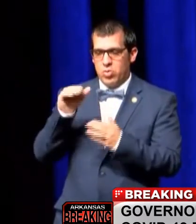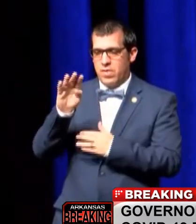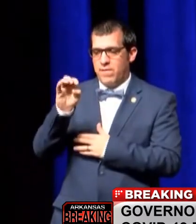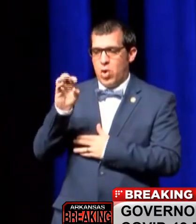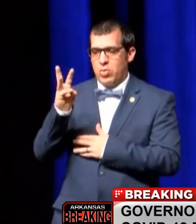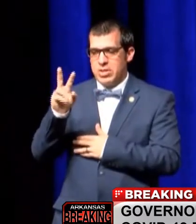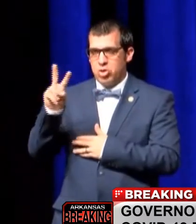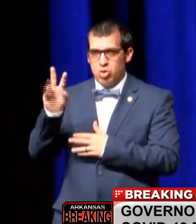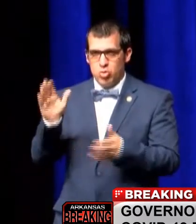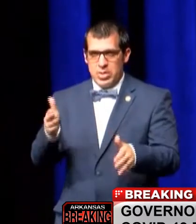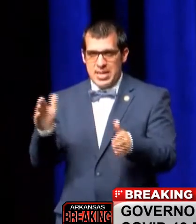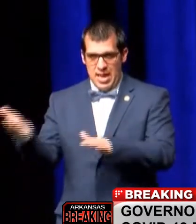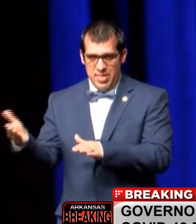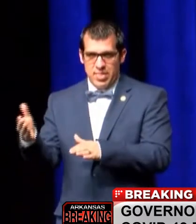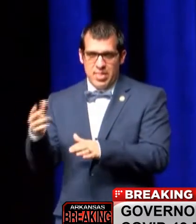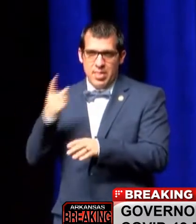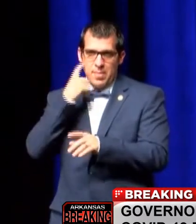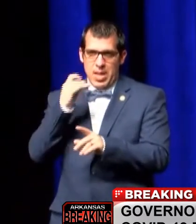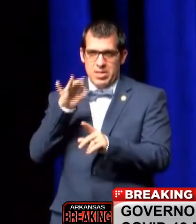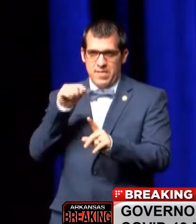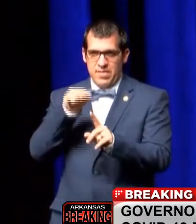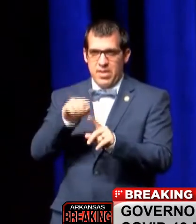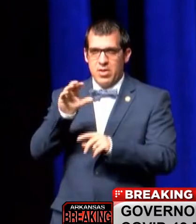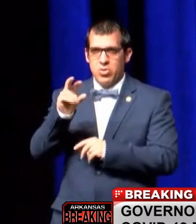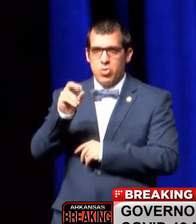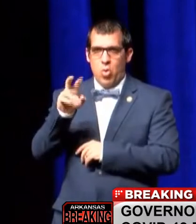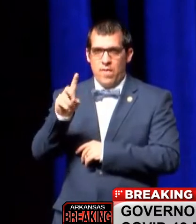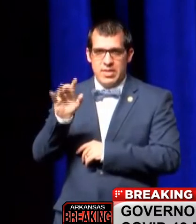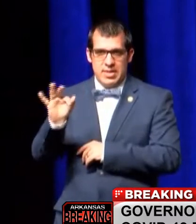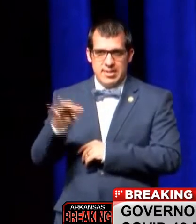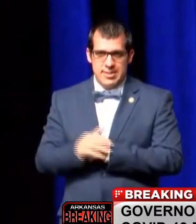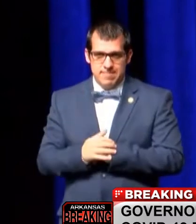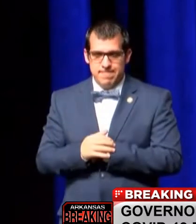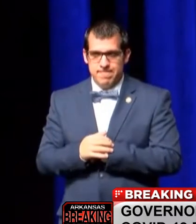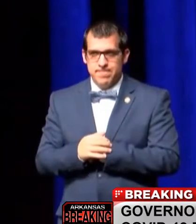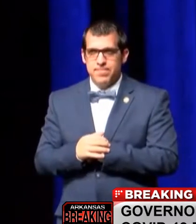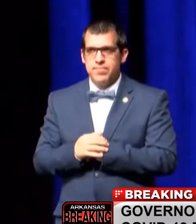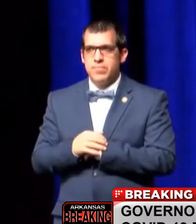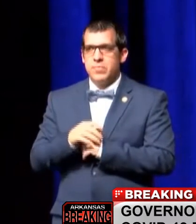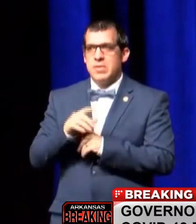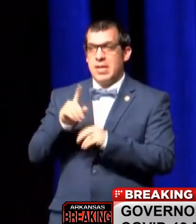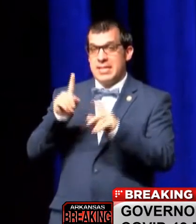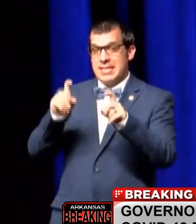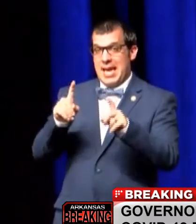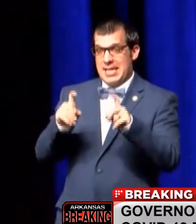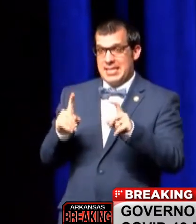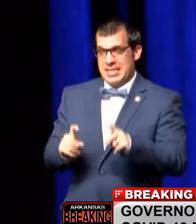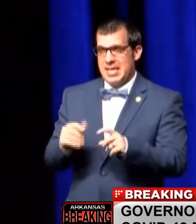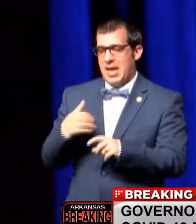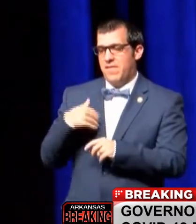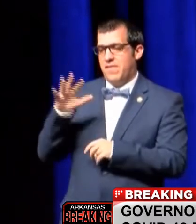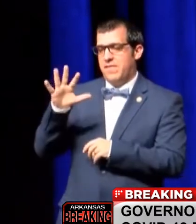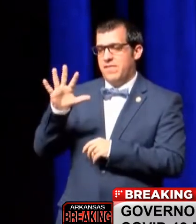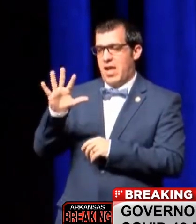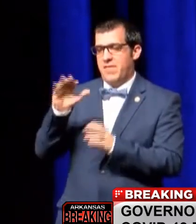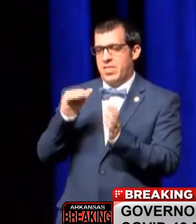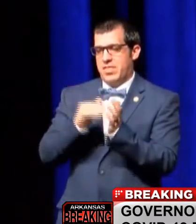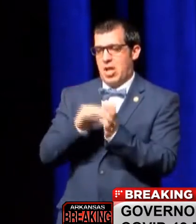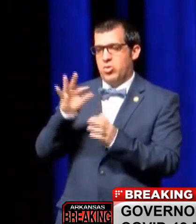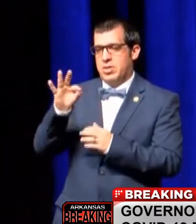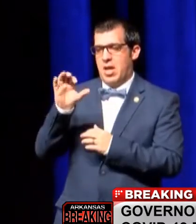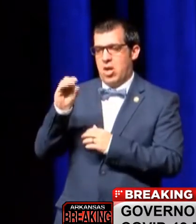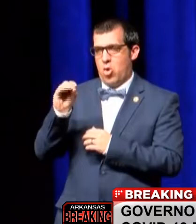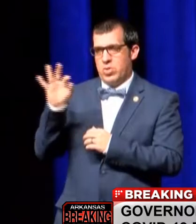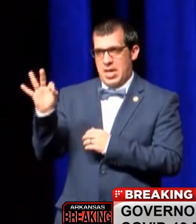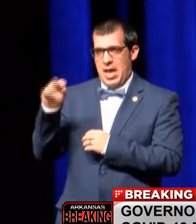1,462 deaths as a result of COVID-19. In terms of testing, we had 5,909